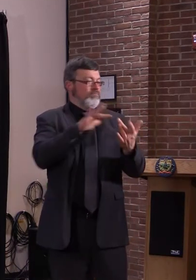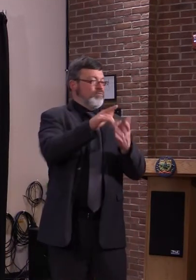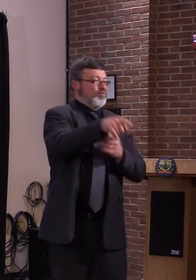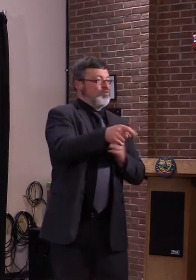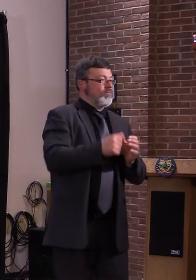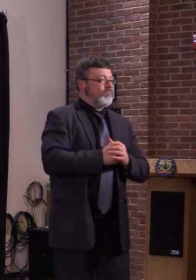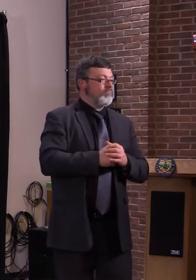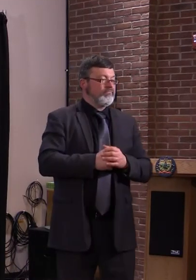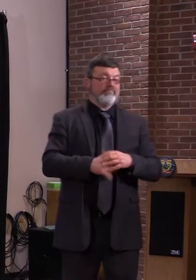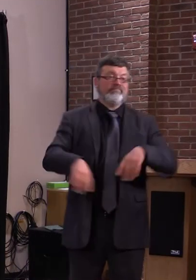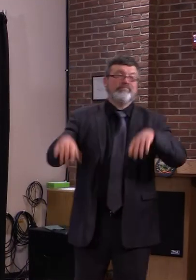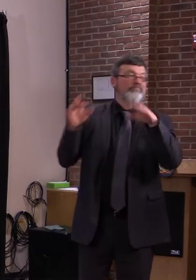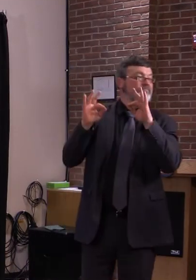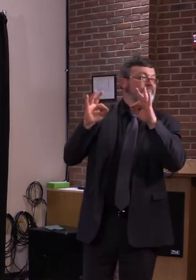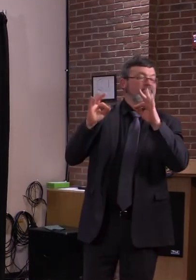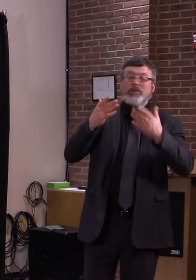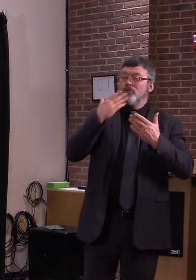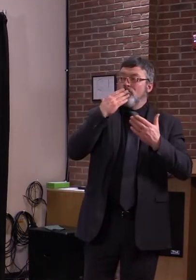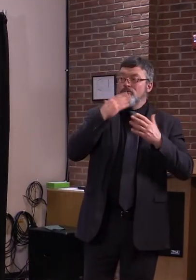Okay. Thank you very much.